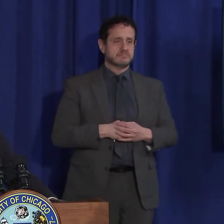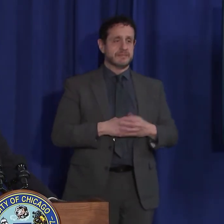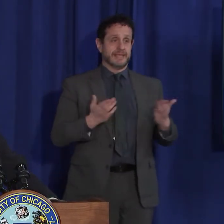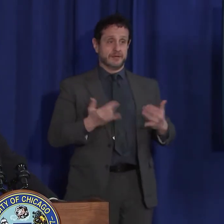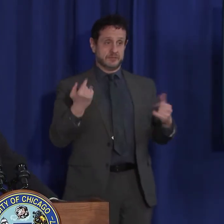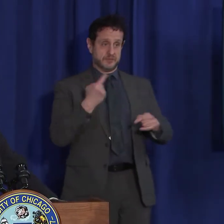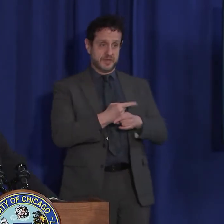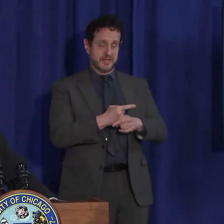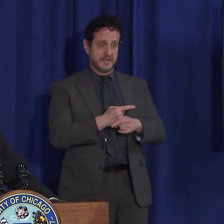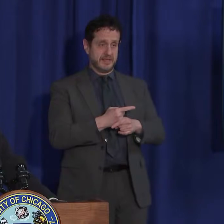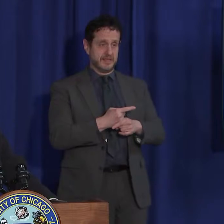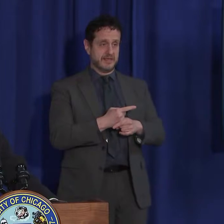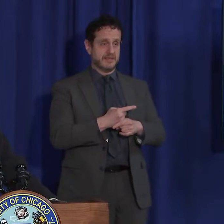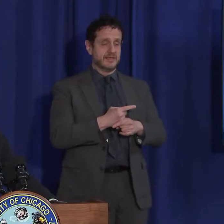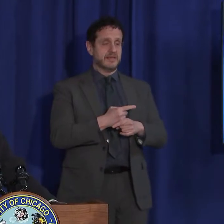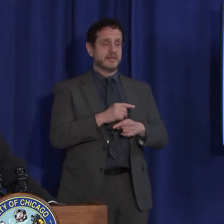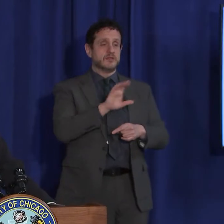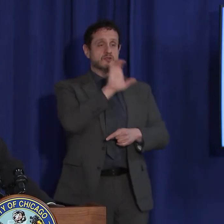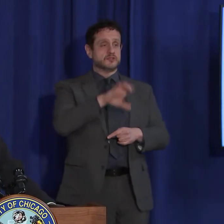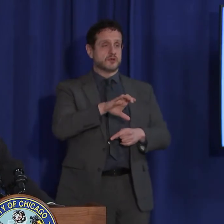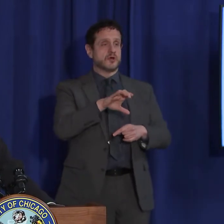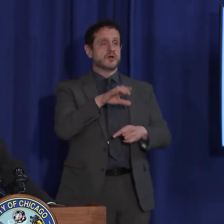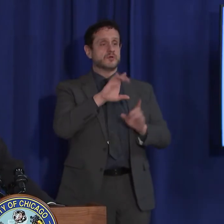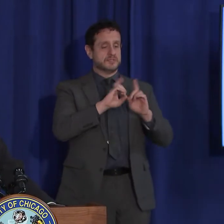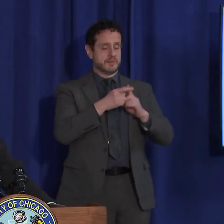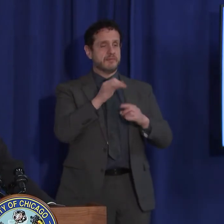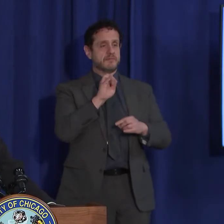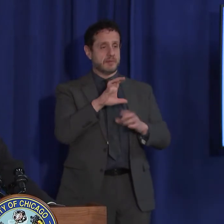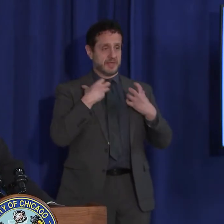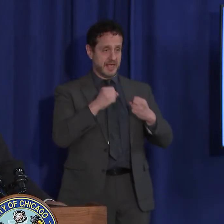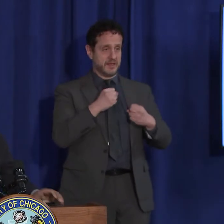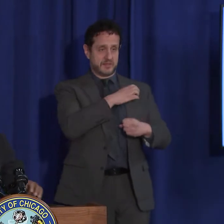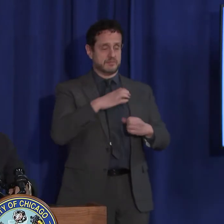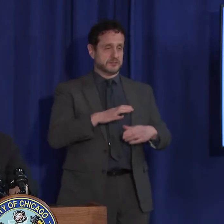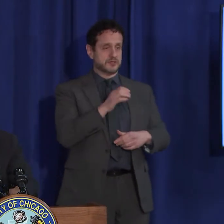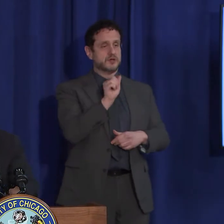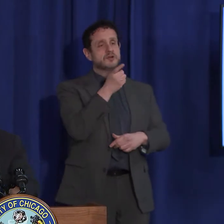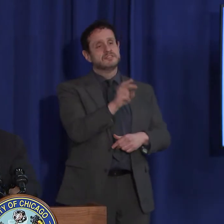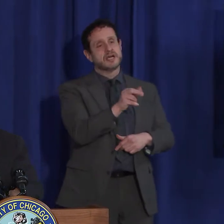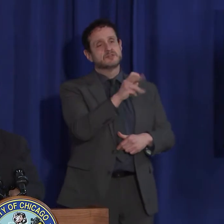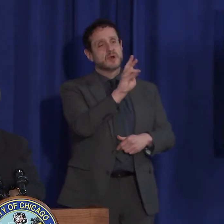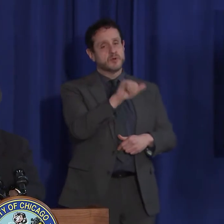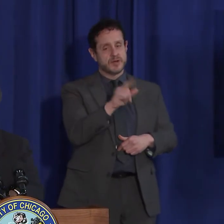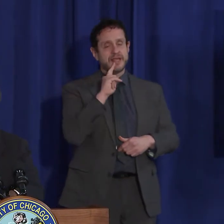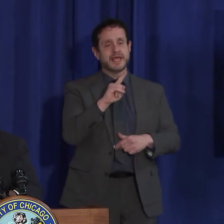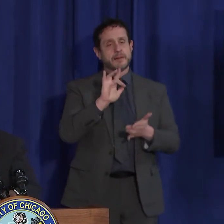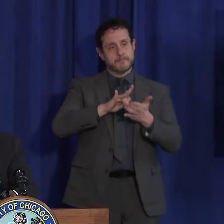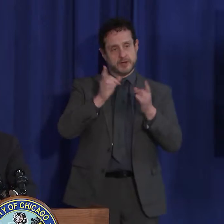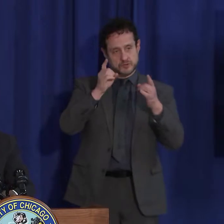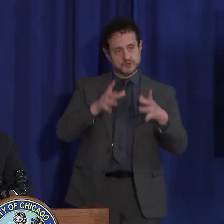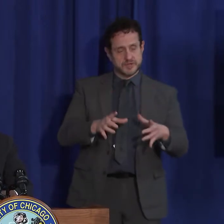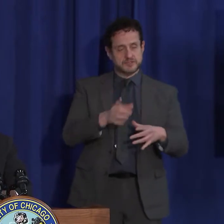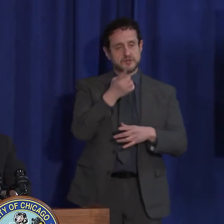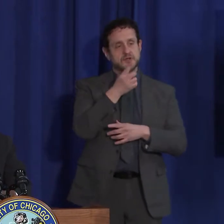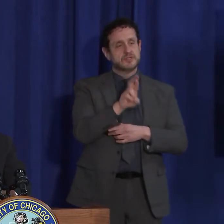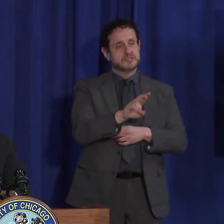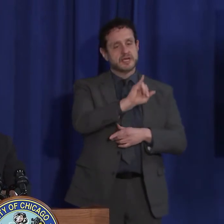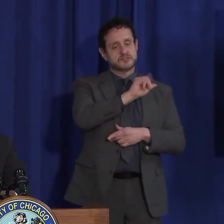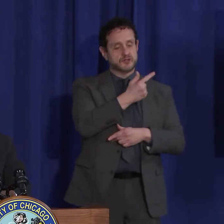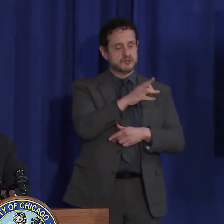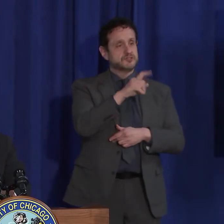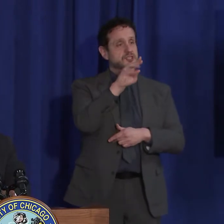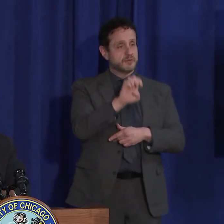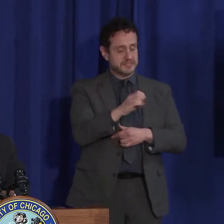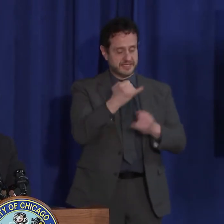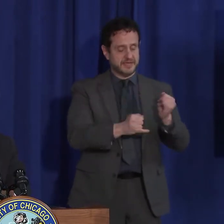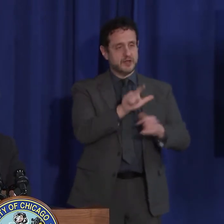this effort are CDPH Commissioner Dr. Allison Arwady and CDPH Medical Director Dr. Geraldine